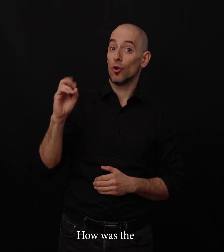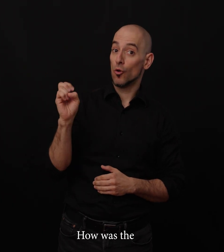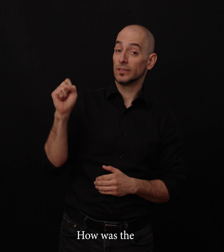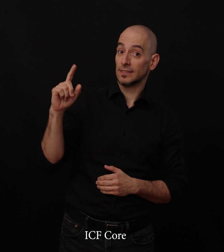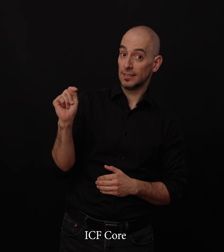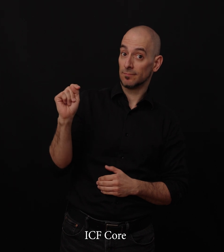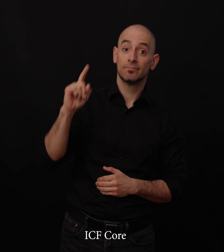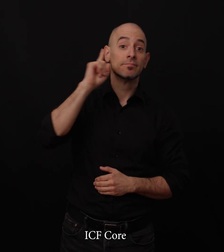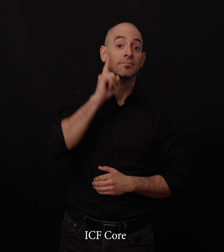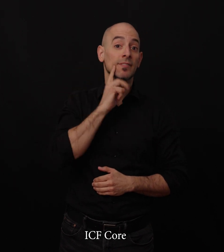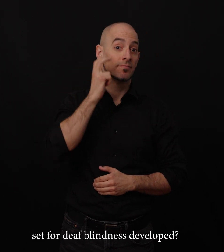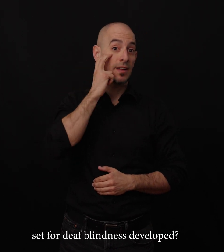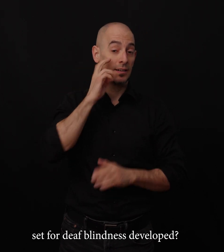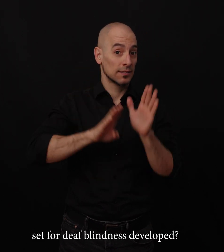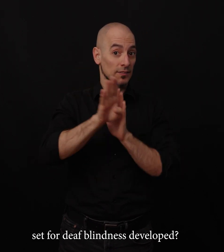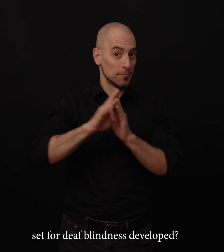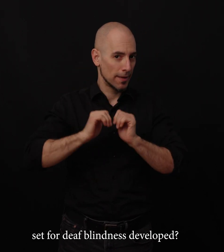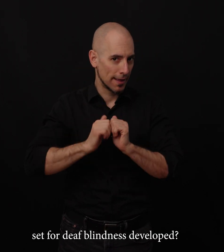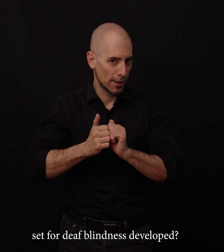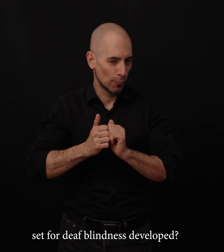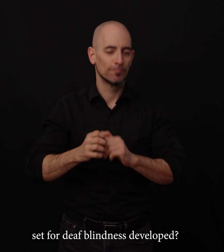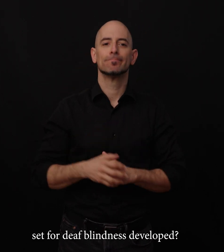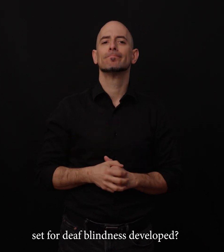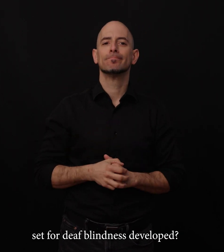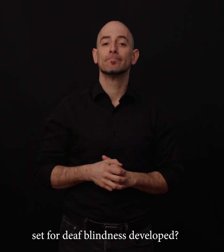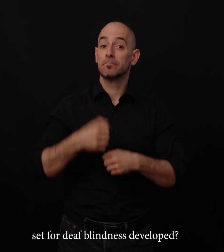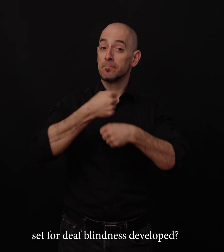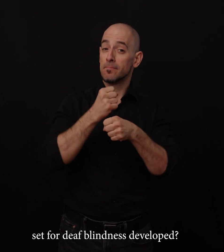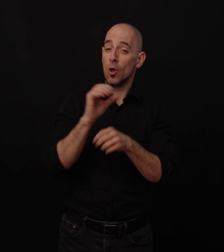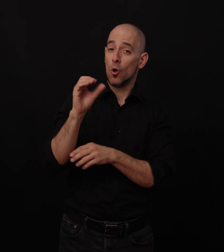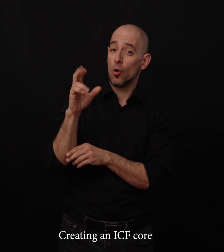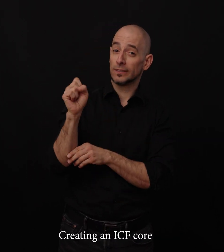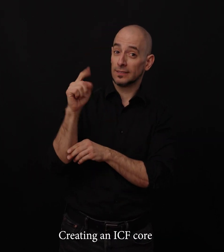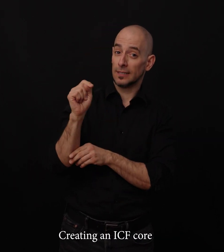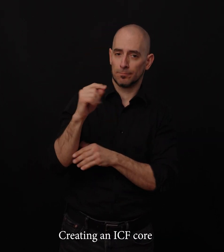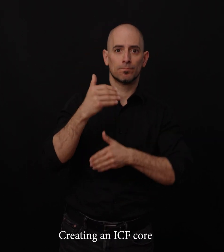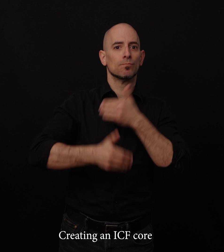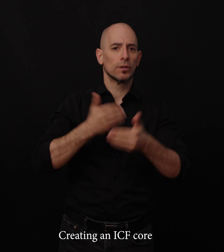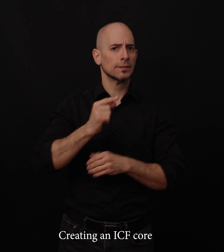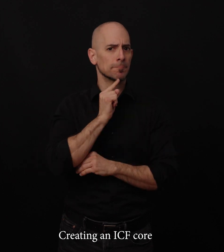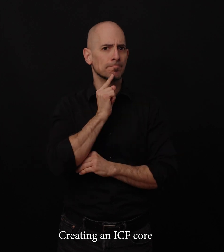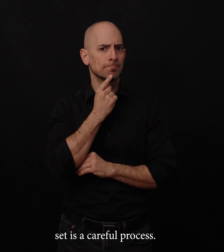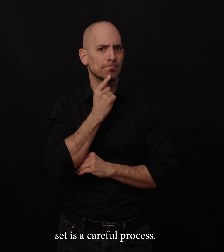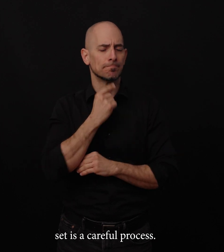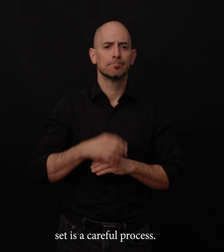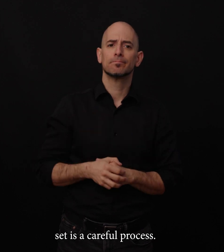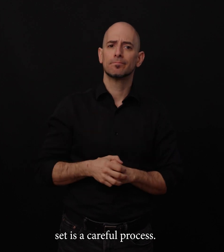How was the ICF Core Set for deafblindness developed? Creating an ICF Core Set is a